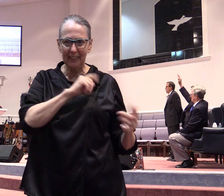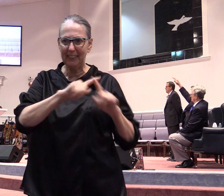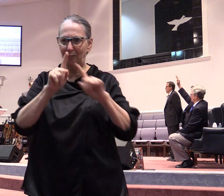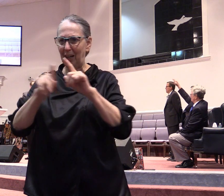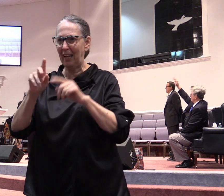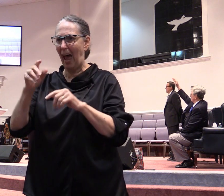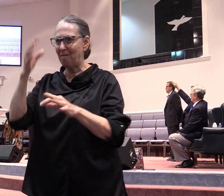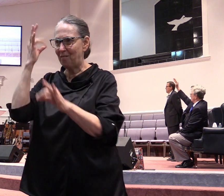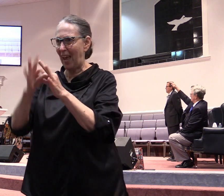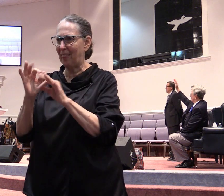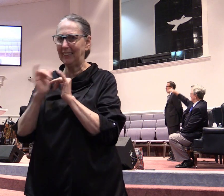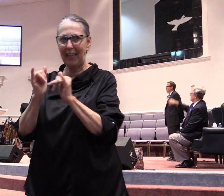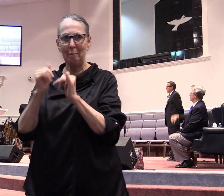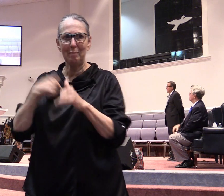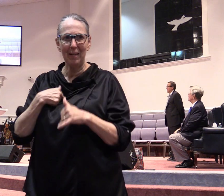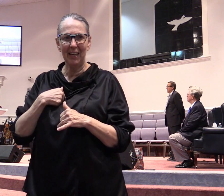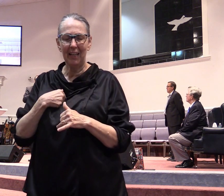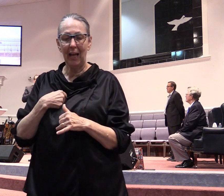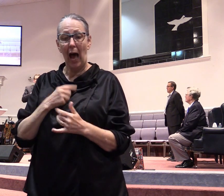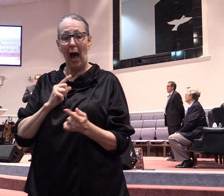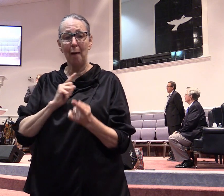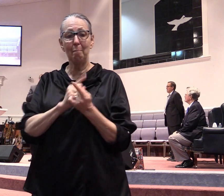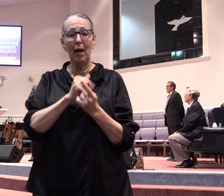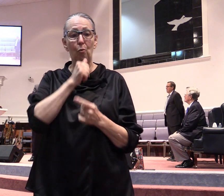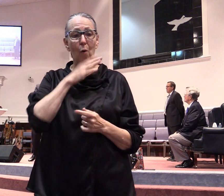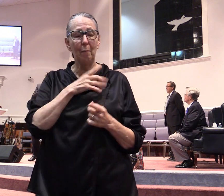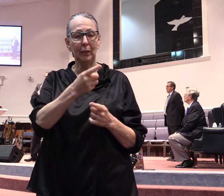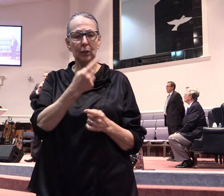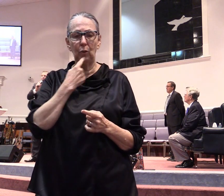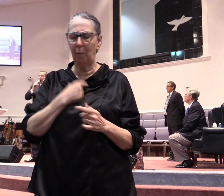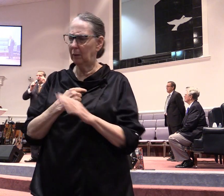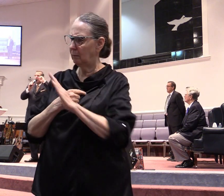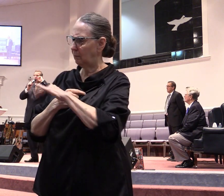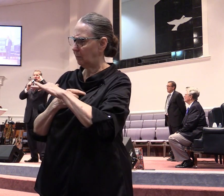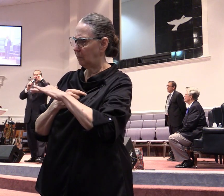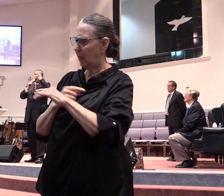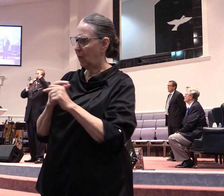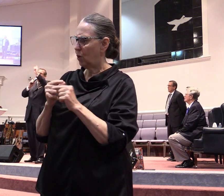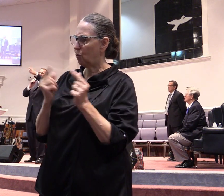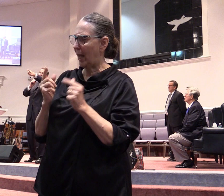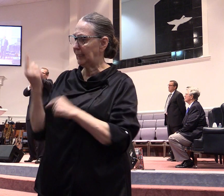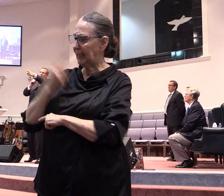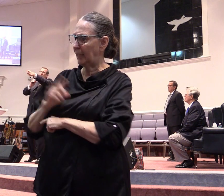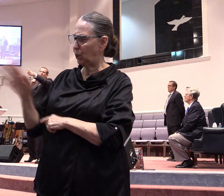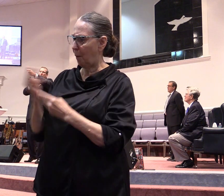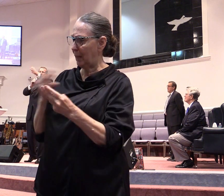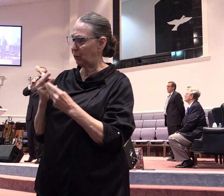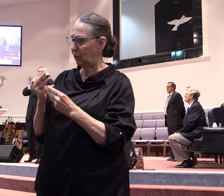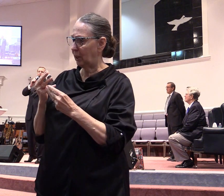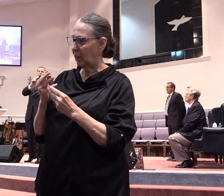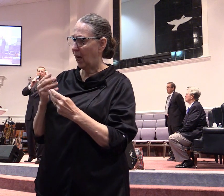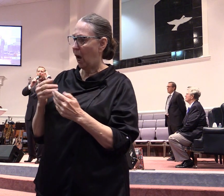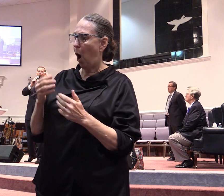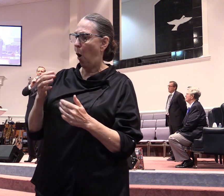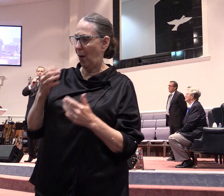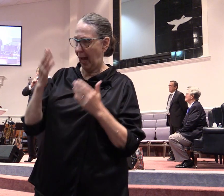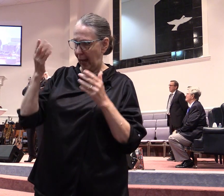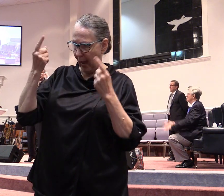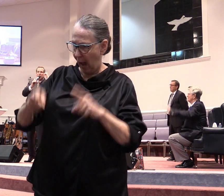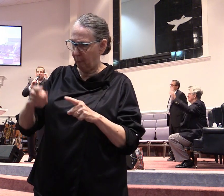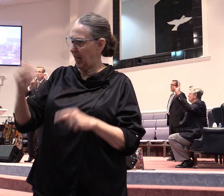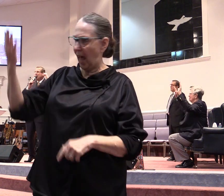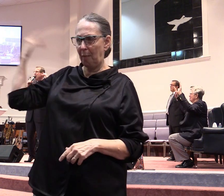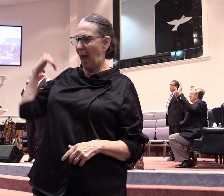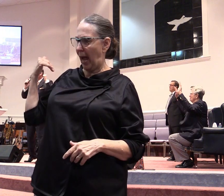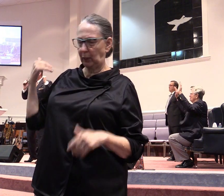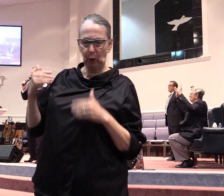a promise from a lady one day in a mental hospital that said to me, "Sir, the greatest days of your ministry are before you and not behind